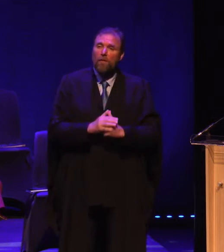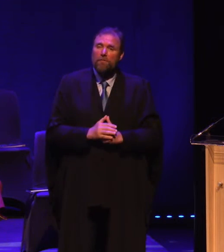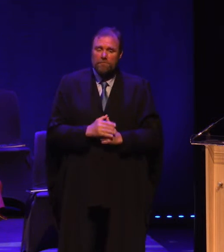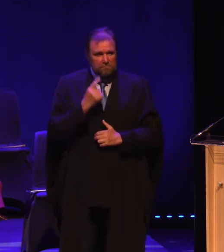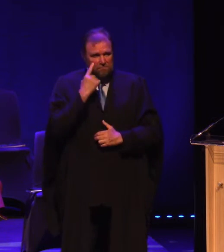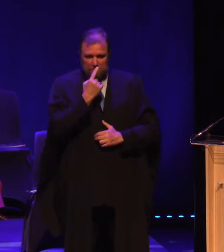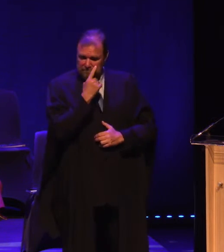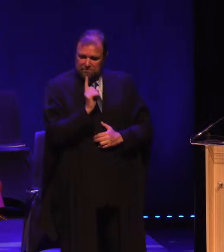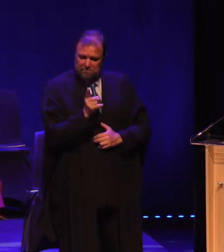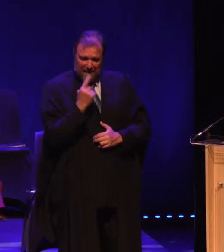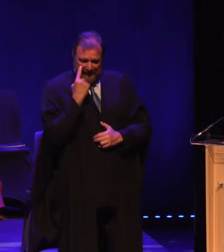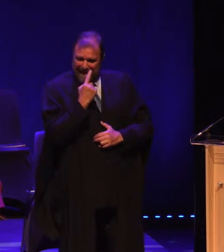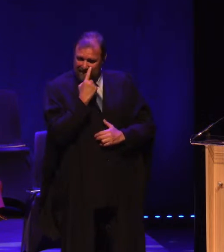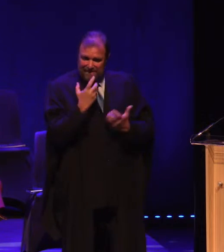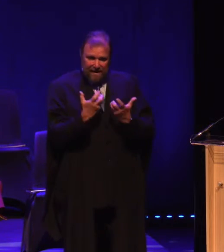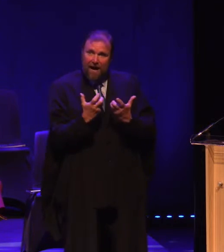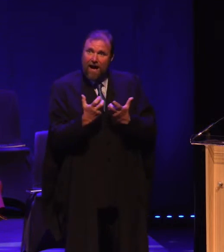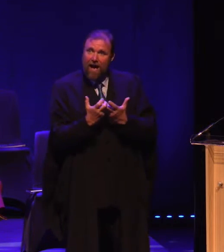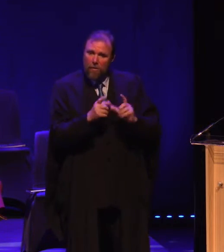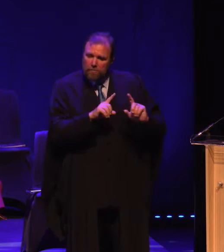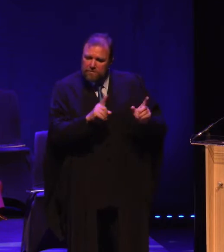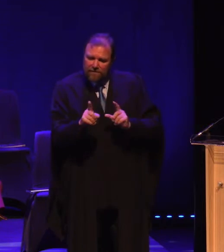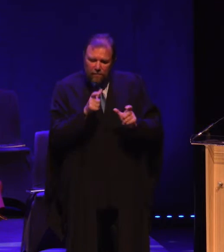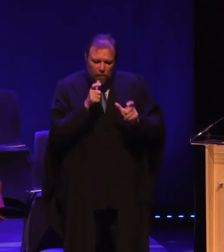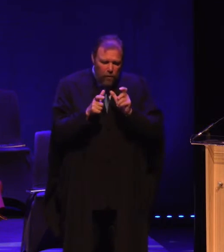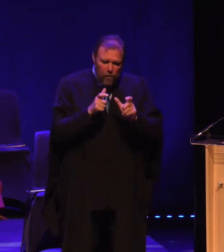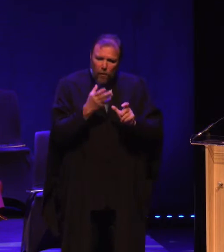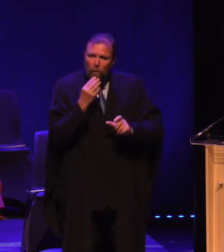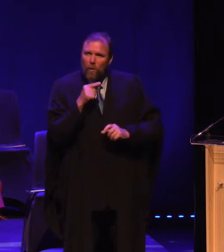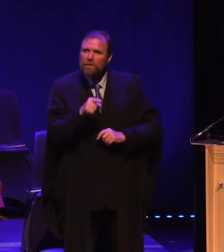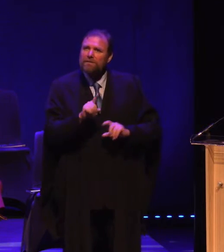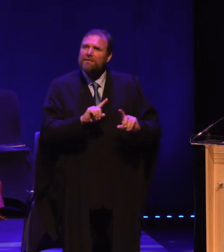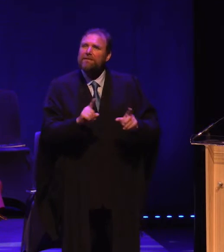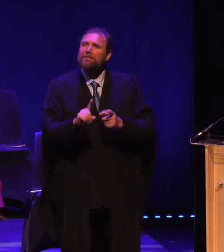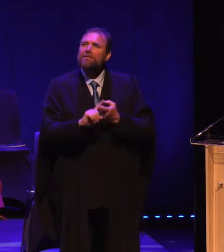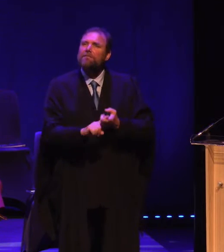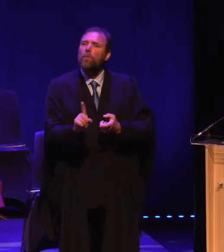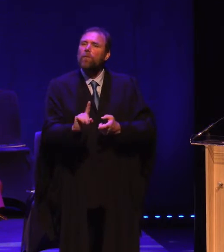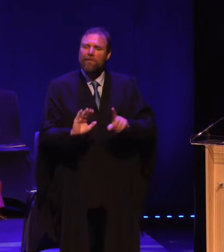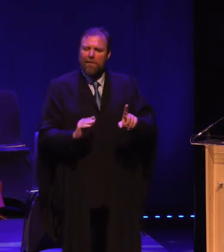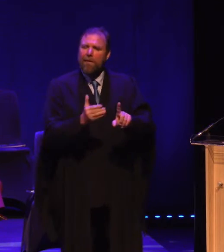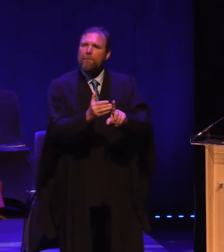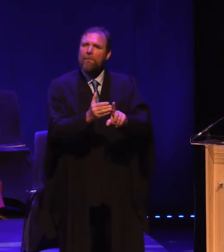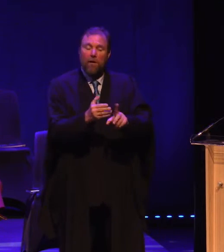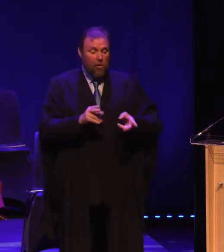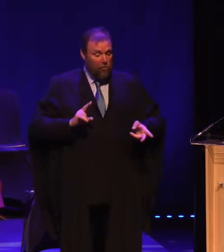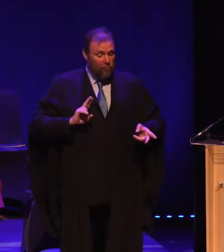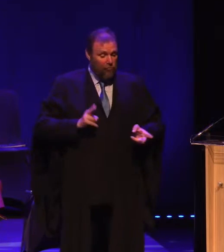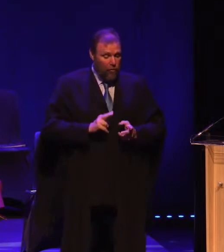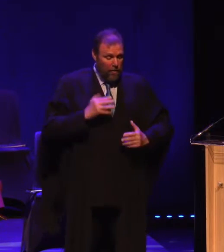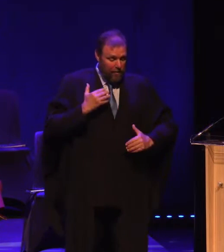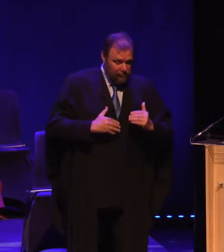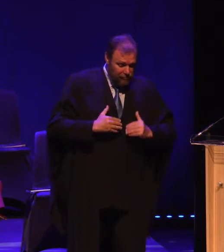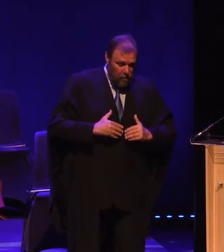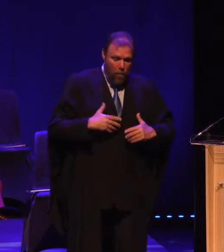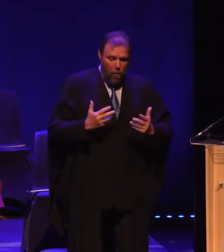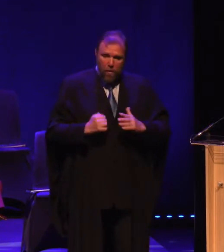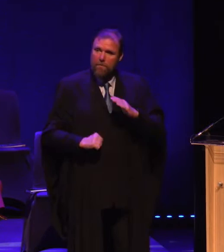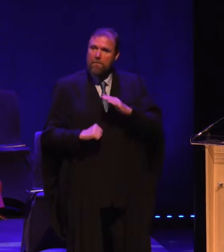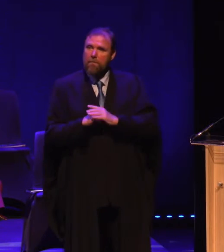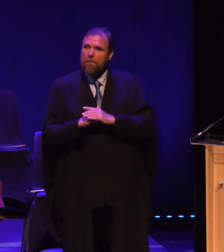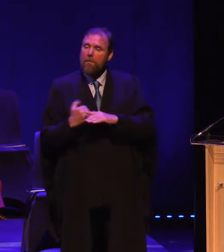cues should be used depending on the goal of training, whether that be trying to reduce injury risk or trying to maximise